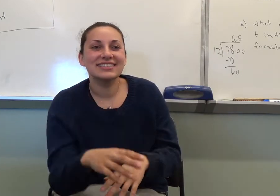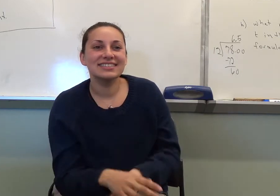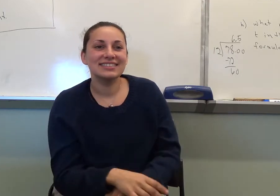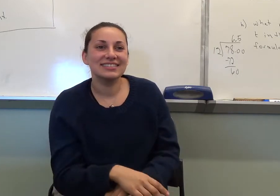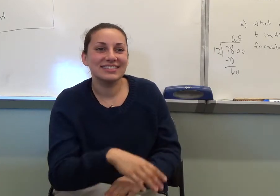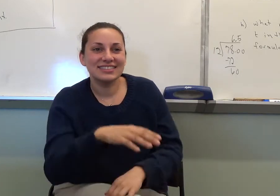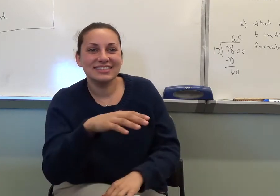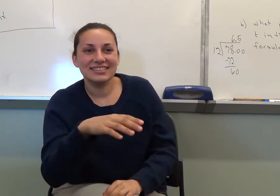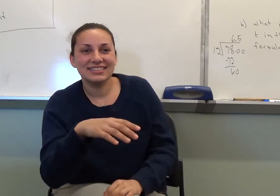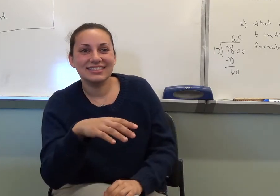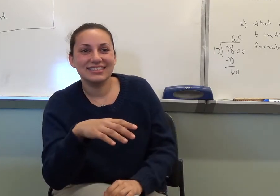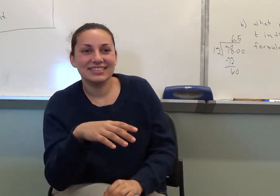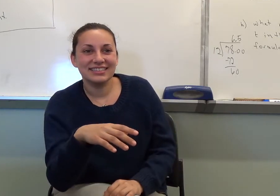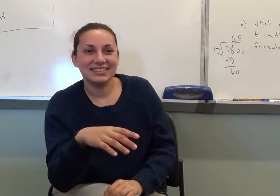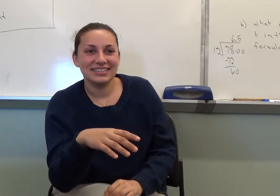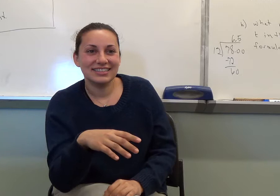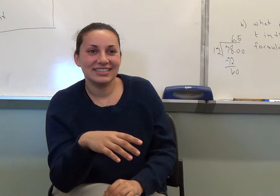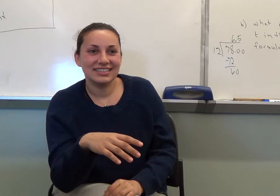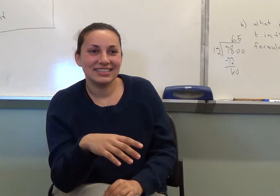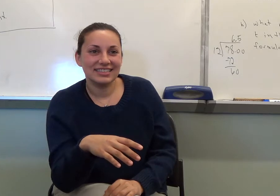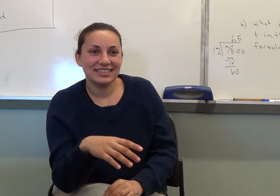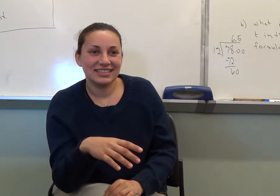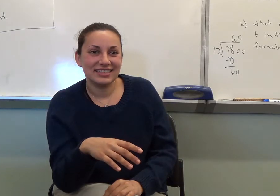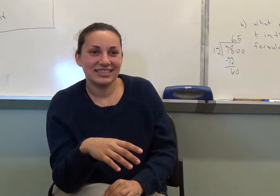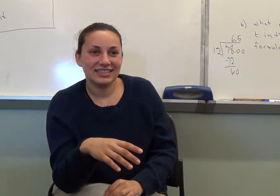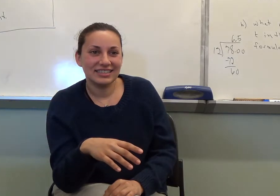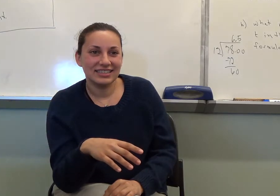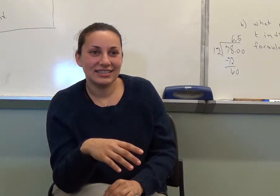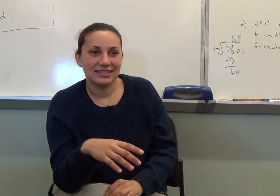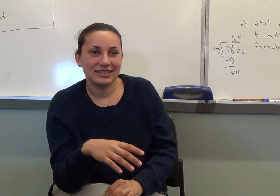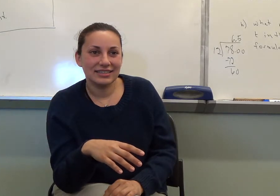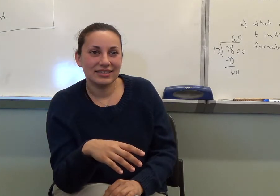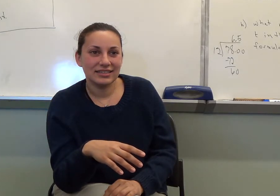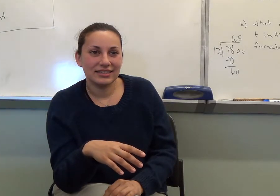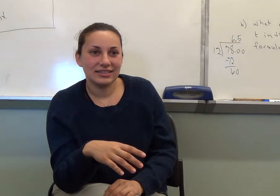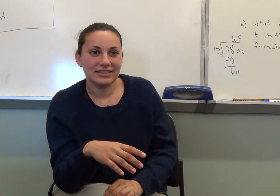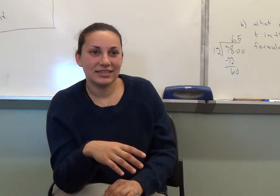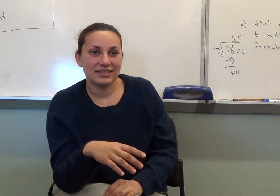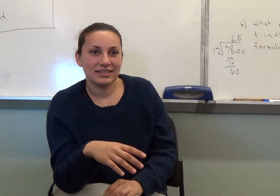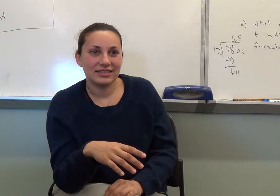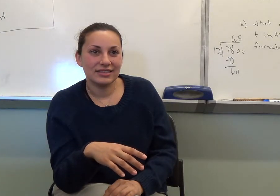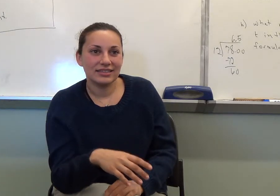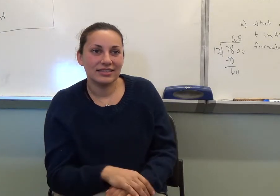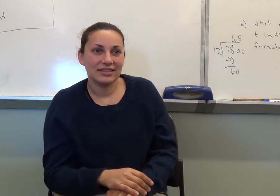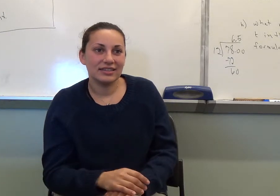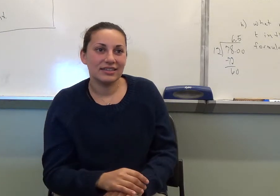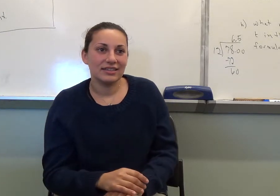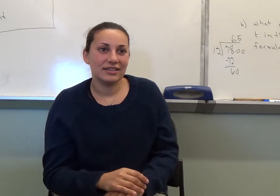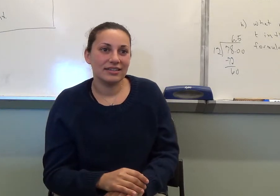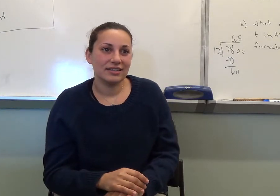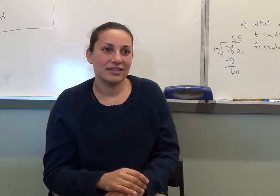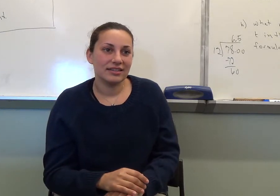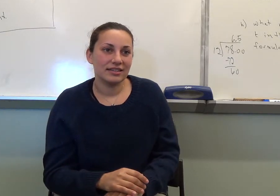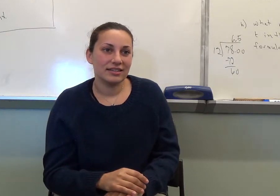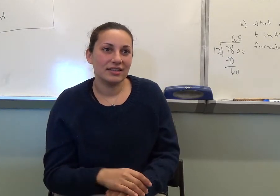in there and see what comes out. Okay? And if we do that, what is